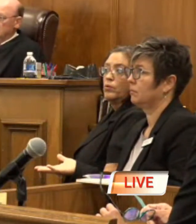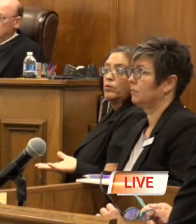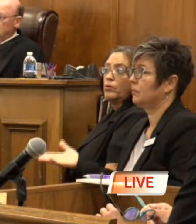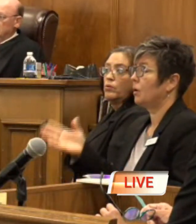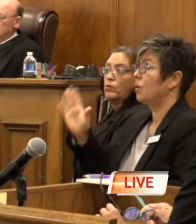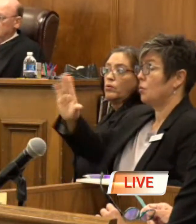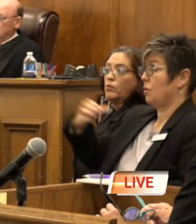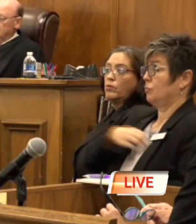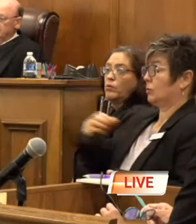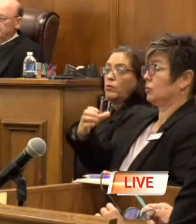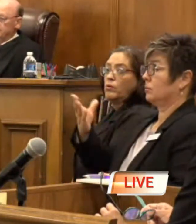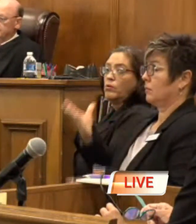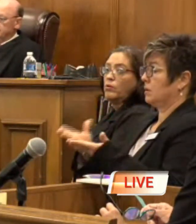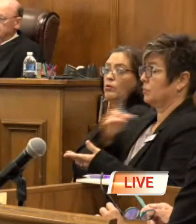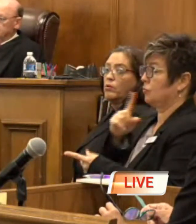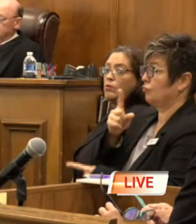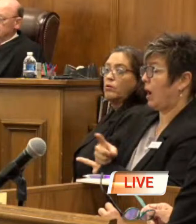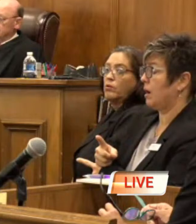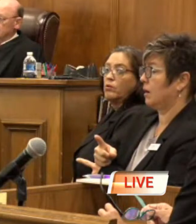correct.